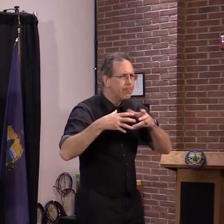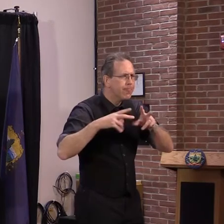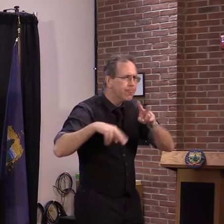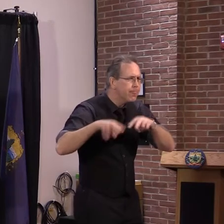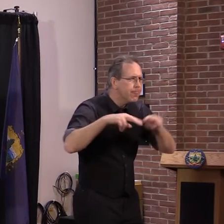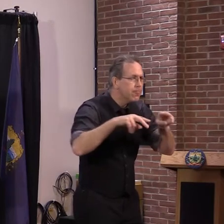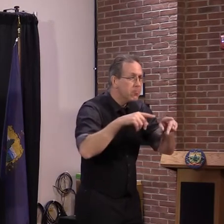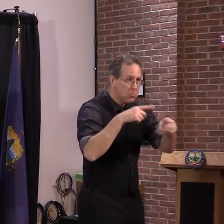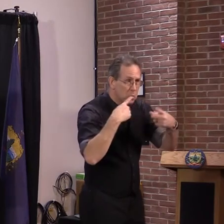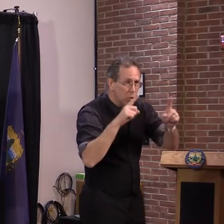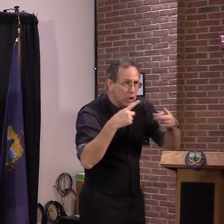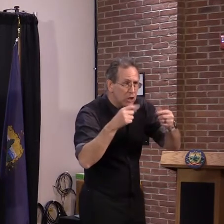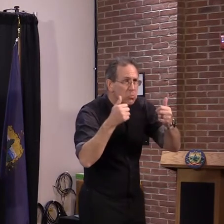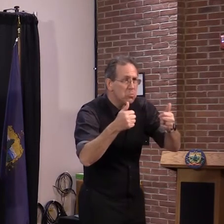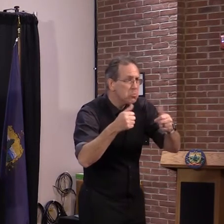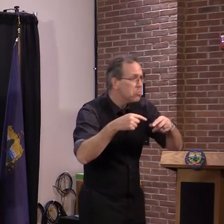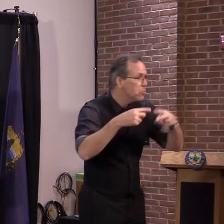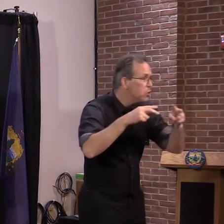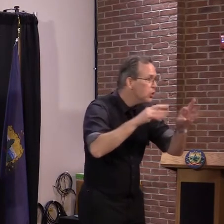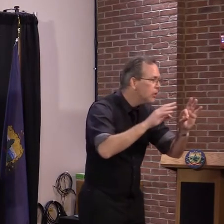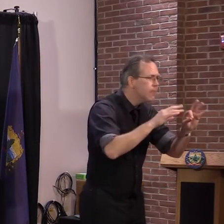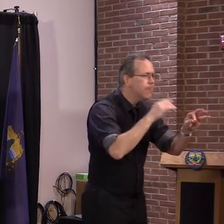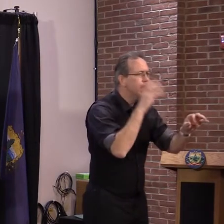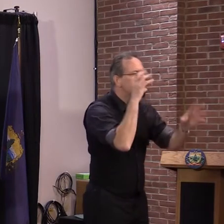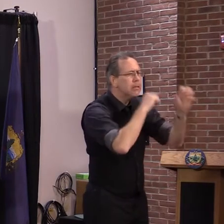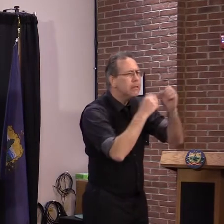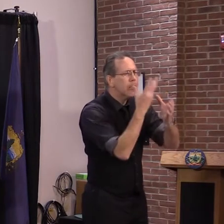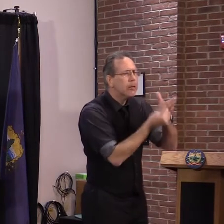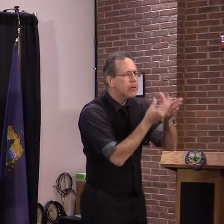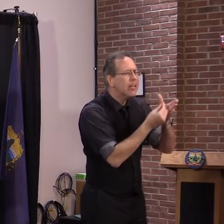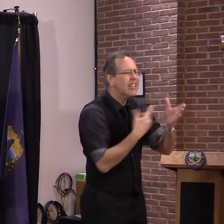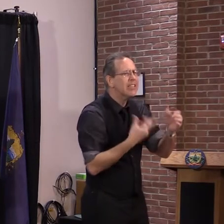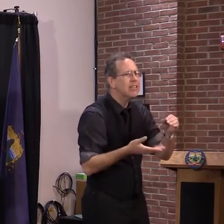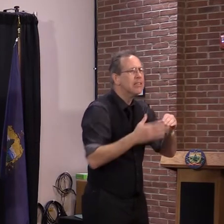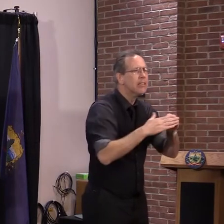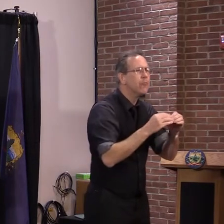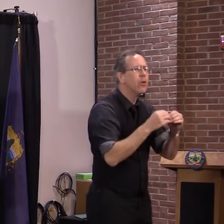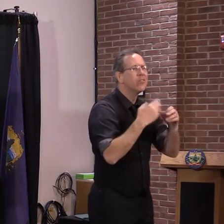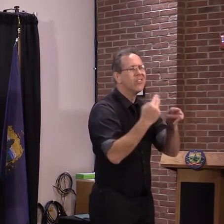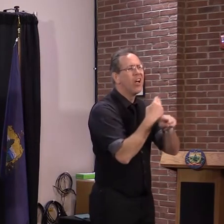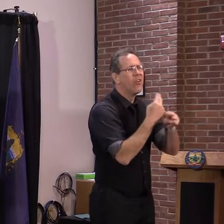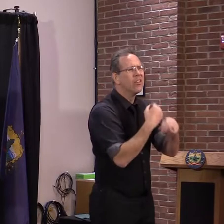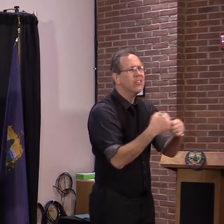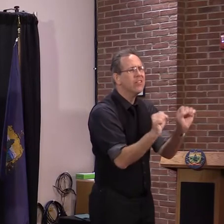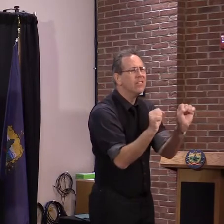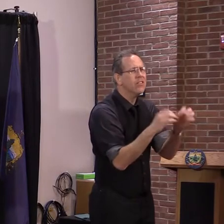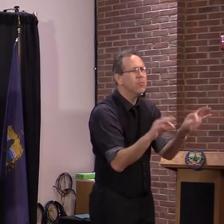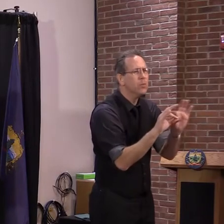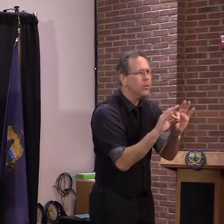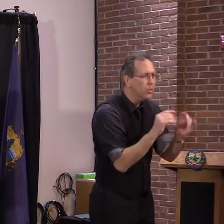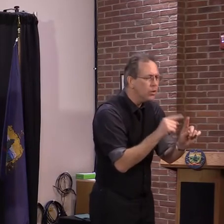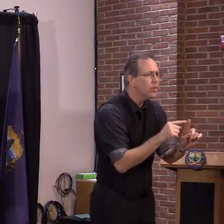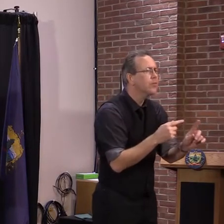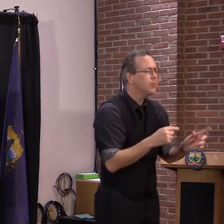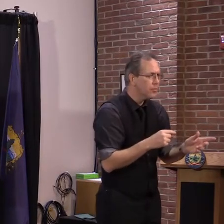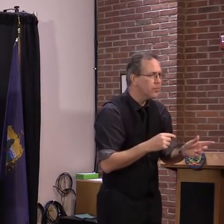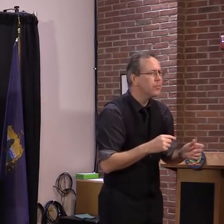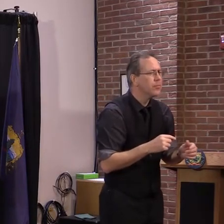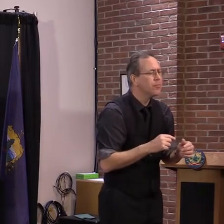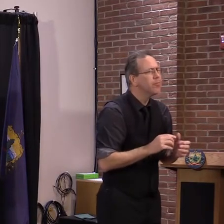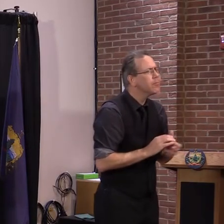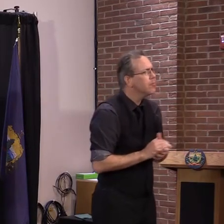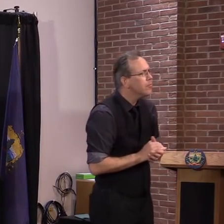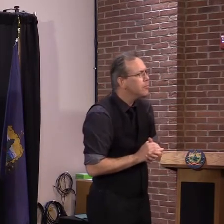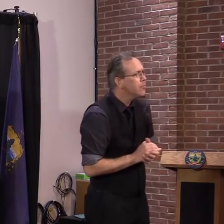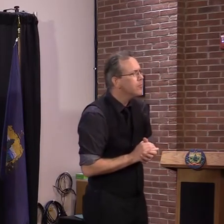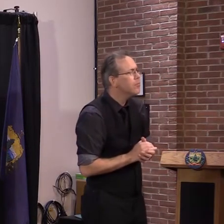different tactics to try to ensure highway safety. So we haven't discussed this in detail with the